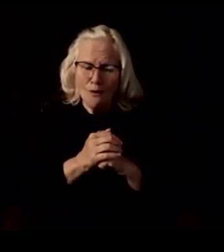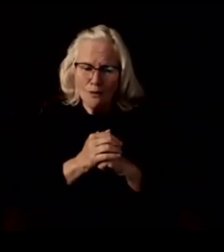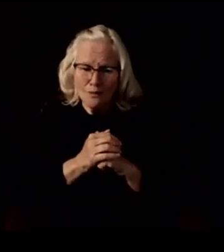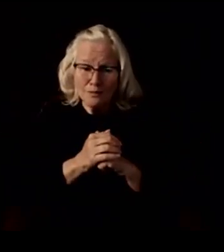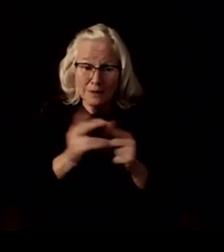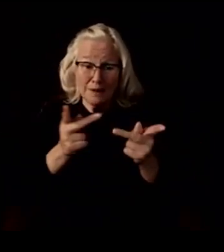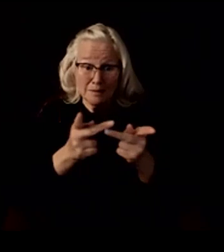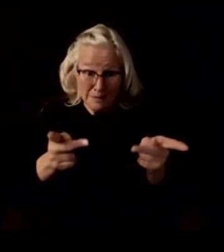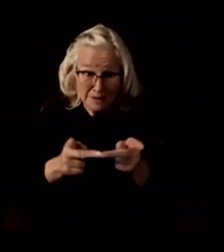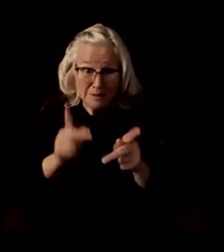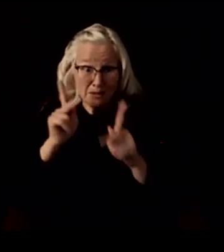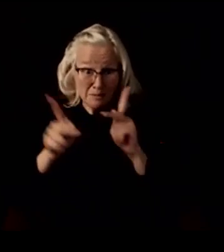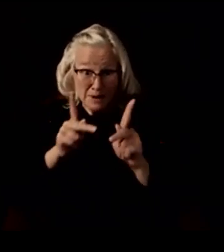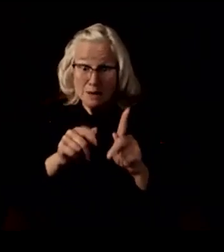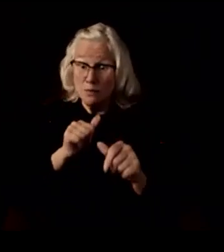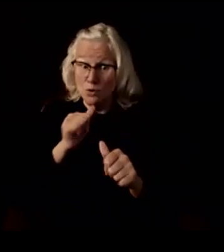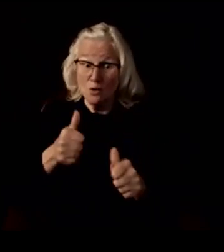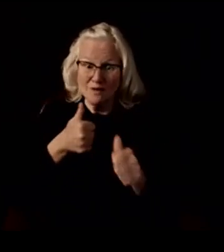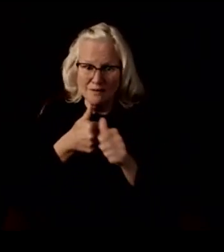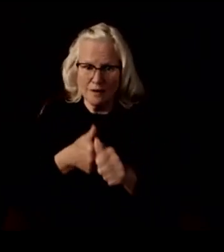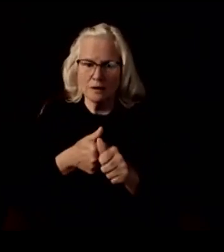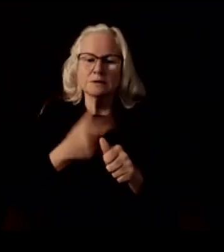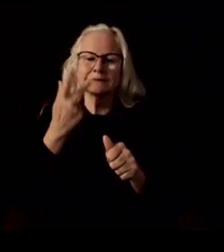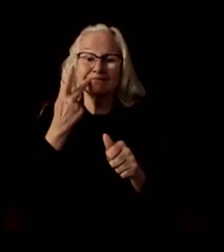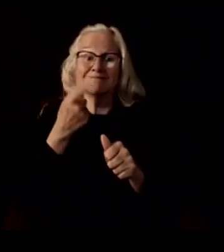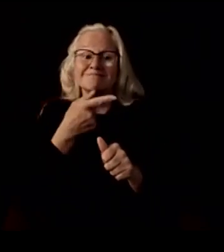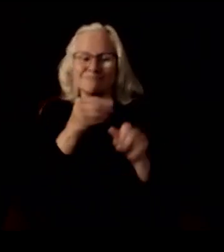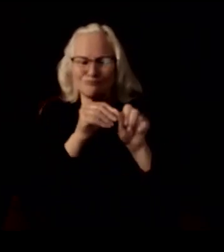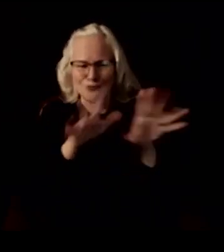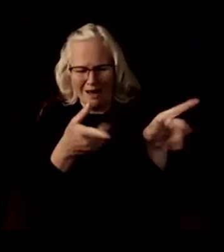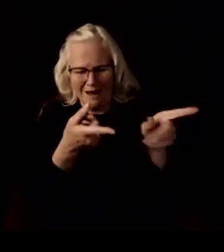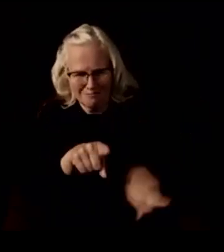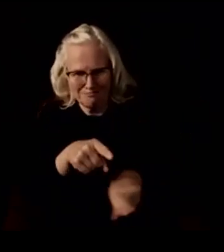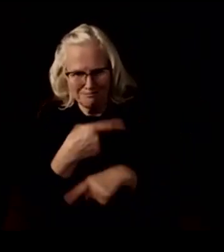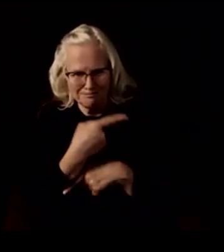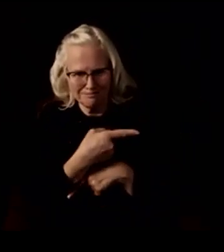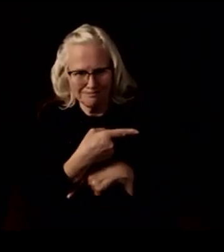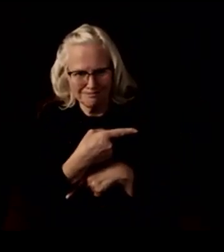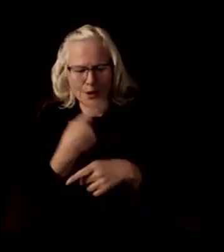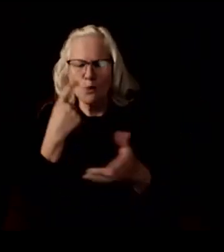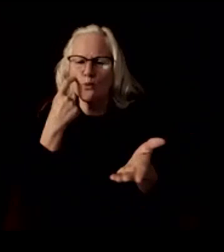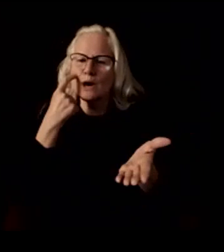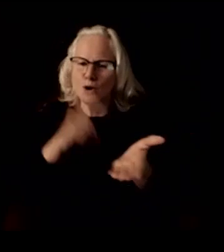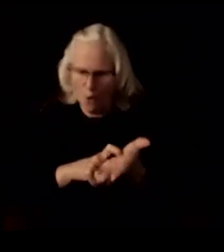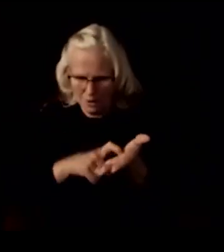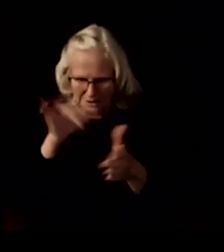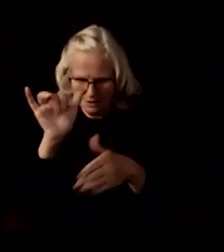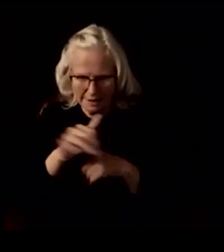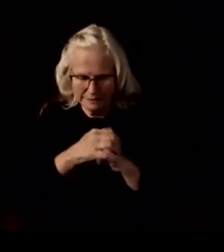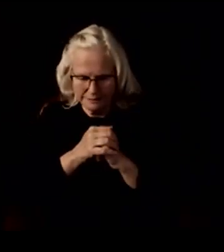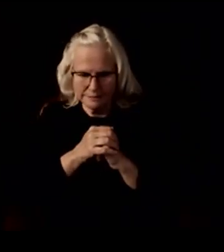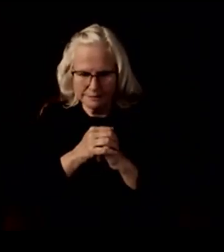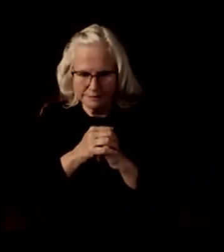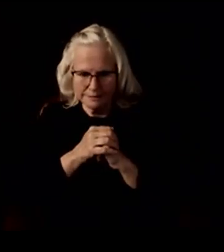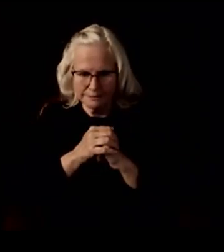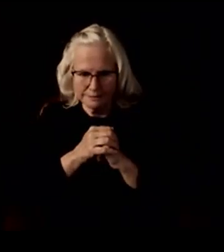continue to see spread in our communities. So, we owe it, meaning state government, to the